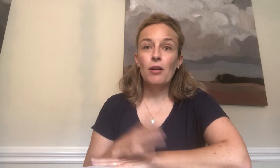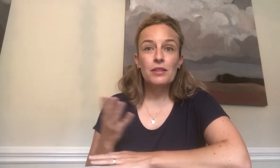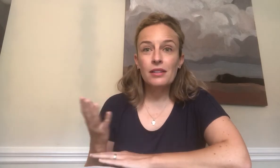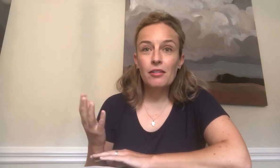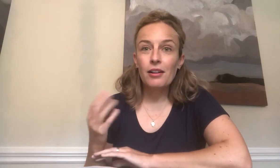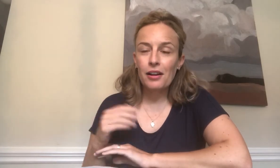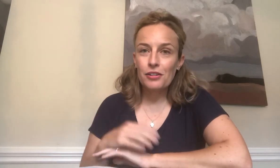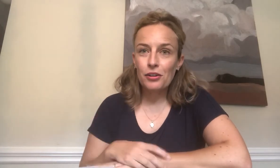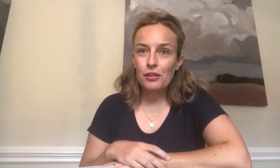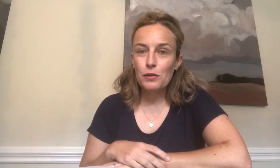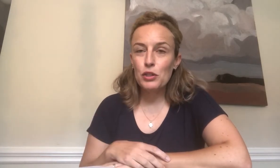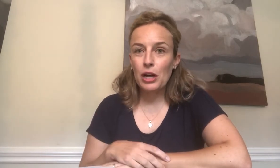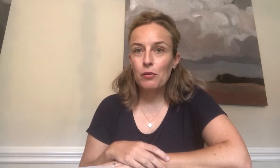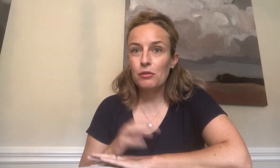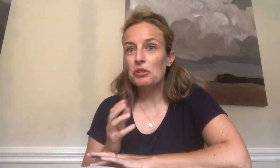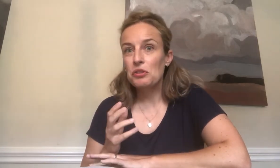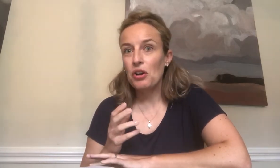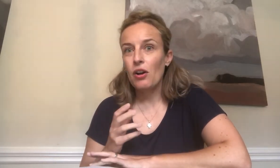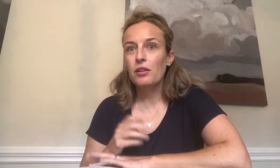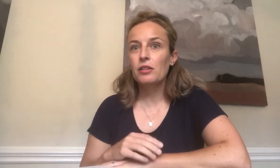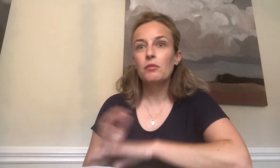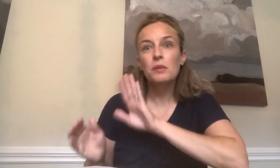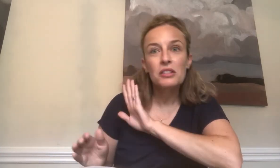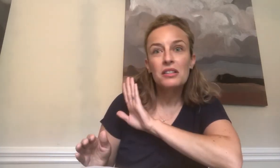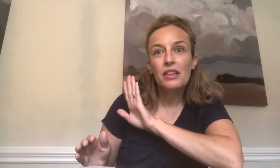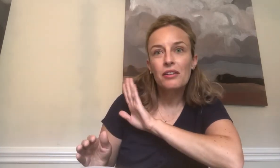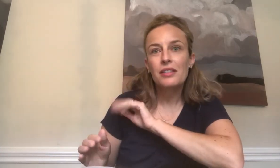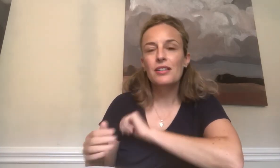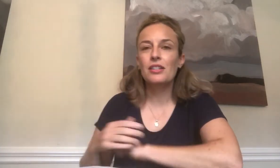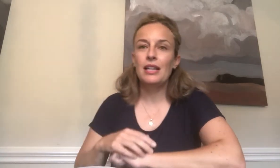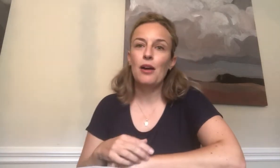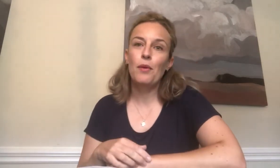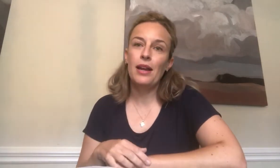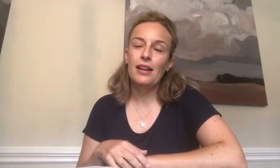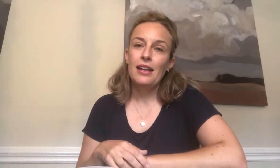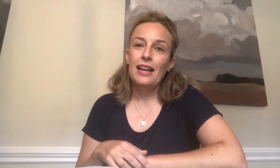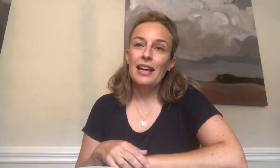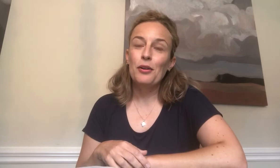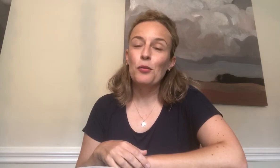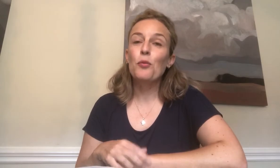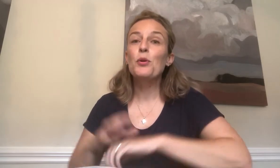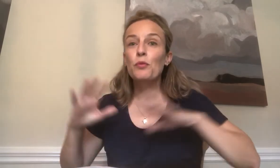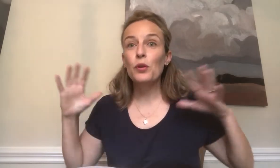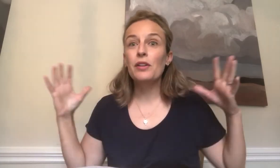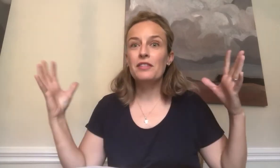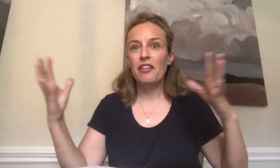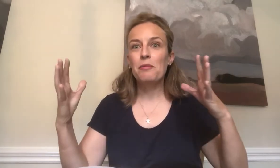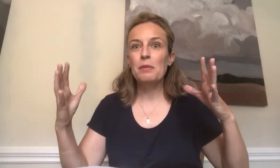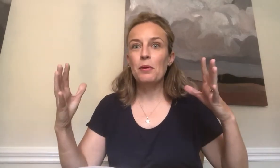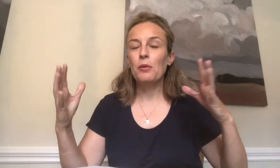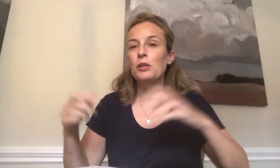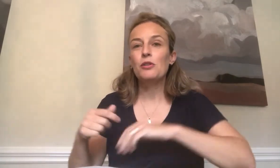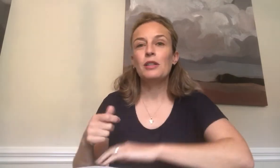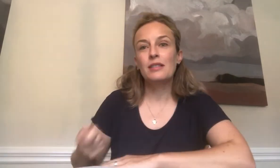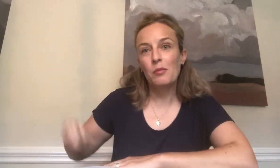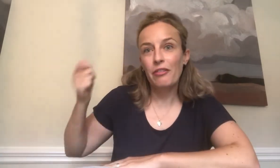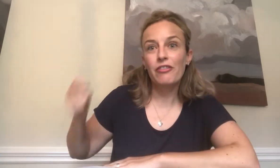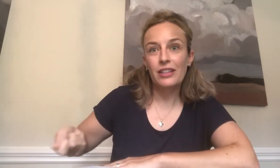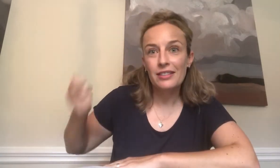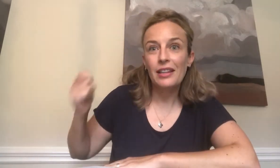Obviously, they're not going to turn if you shout or just talk, so just get their attention that way. In a room full of deaf people, usually someone flicks the lights